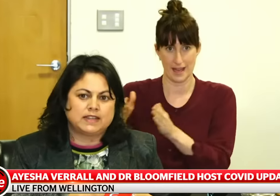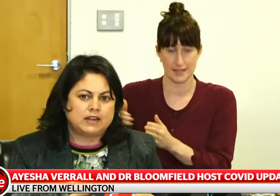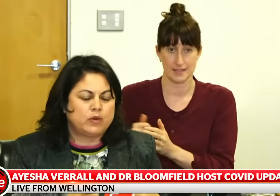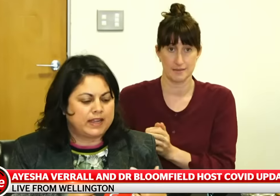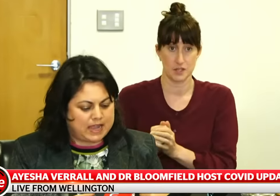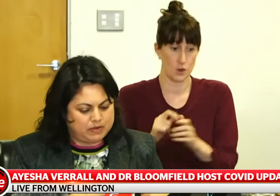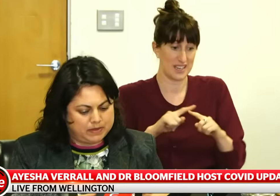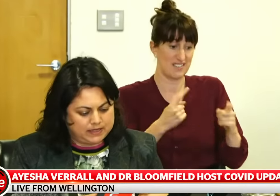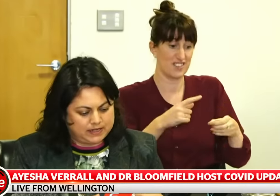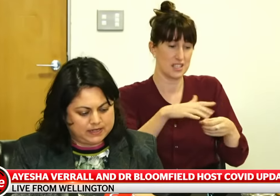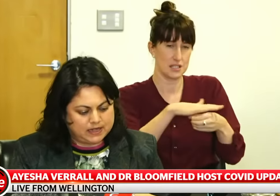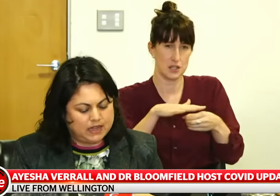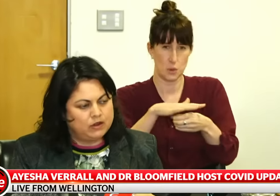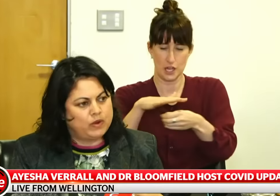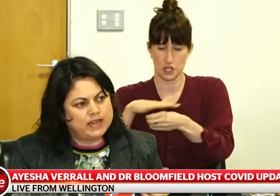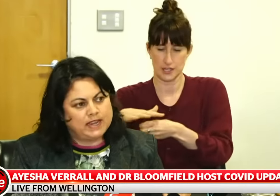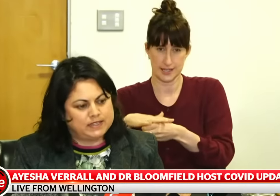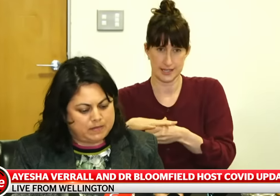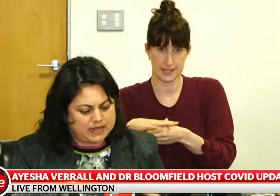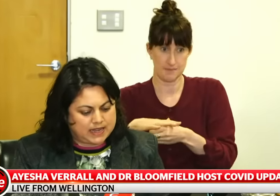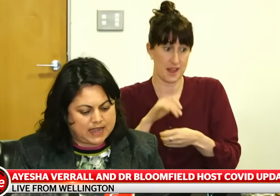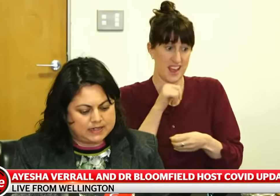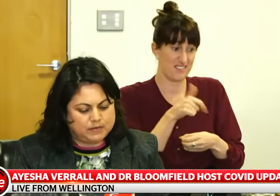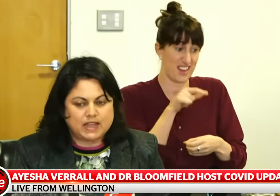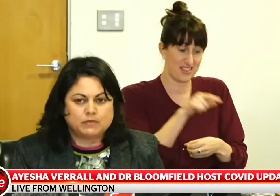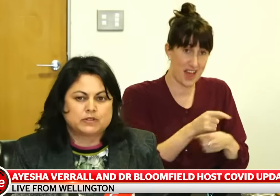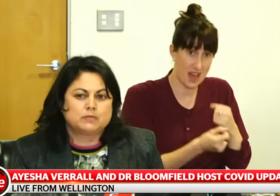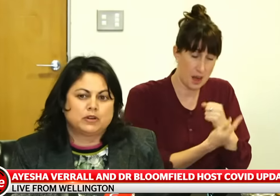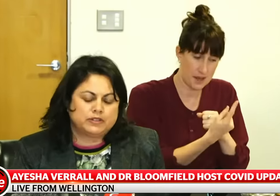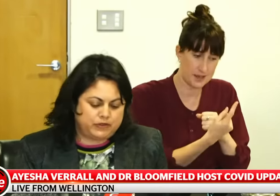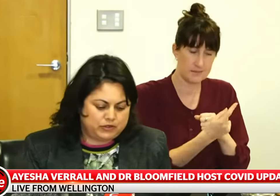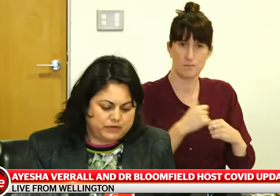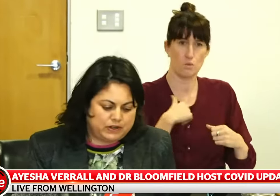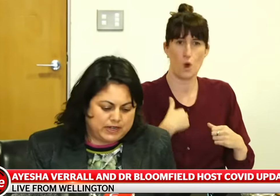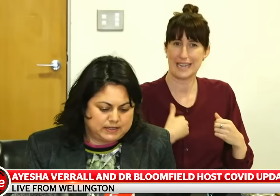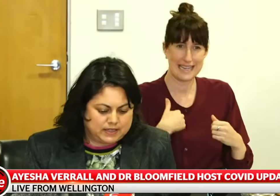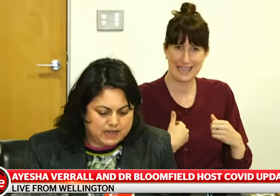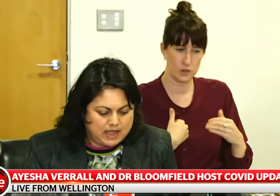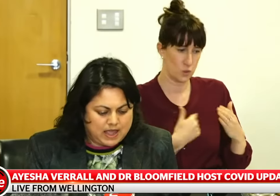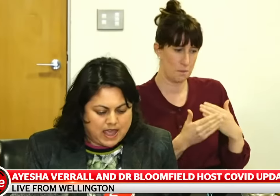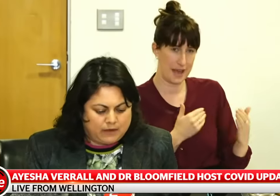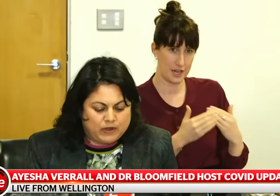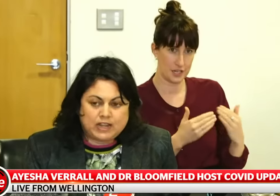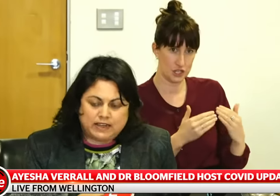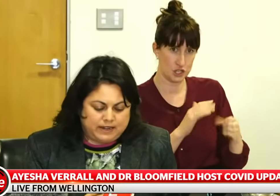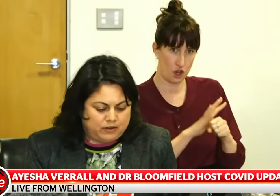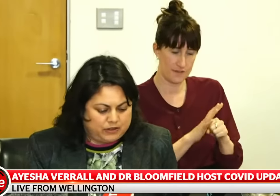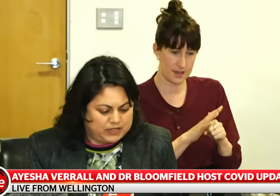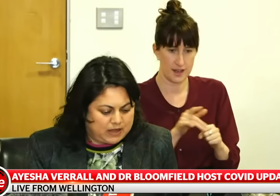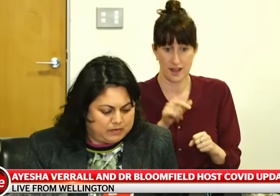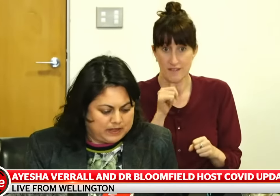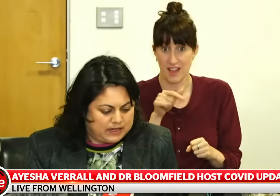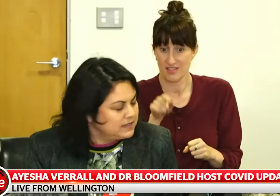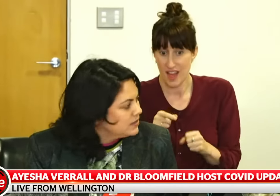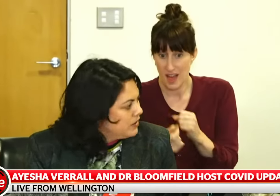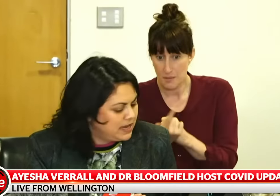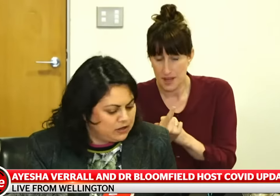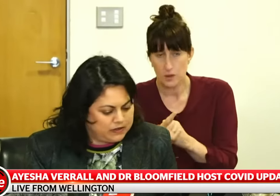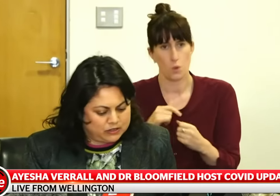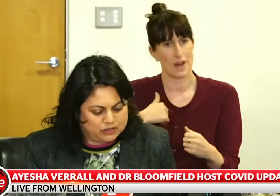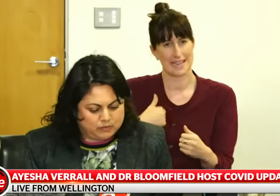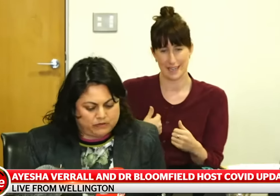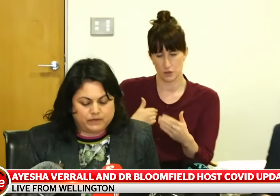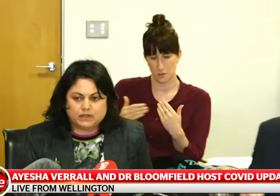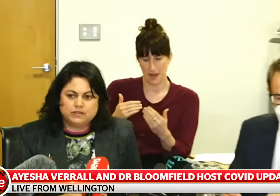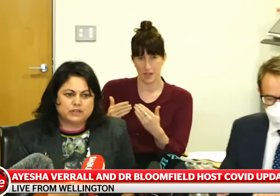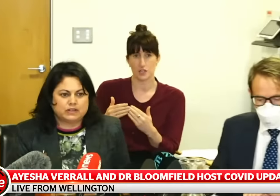to understand what capabilities we need to maintain to be able to respond to future variants. And we're now clear on those capabilities. So I'll hand